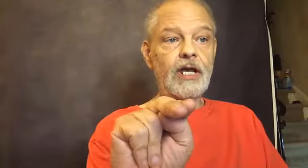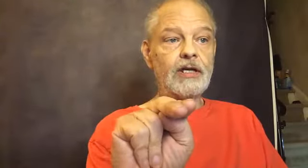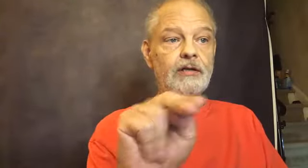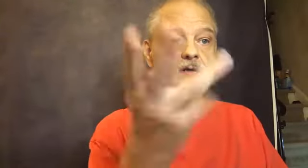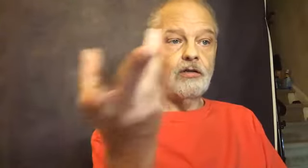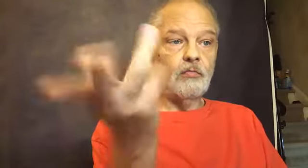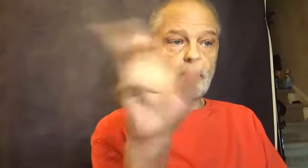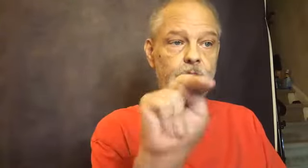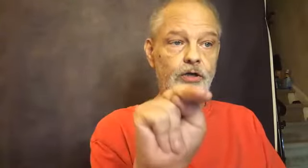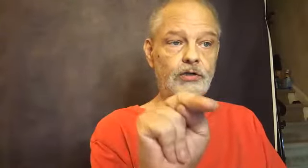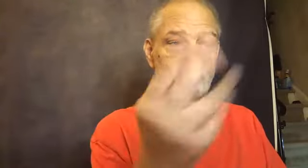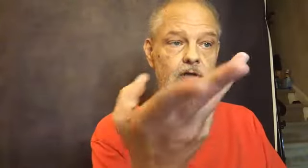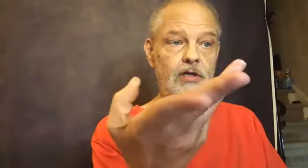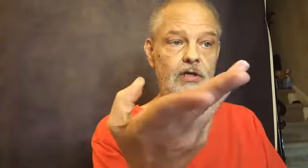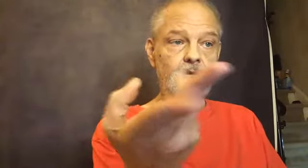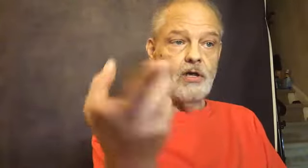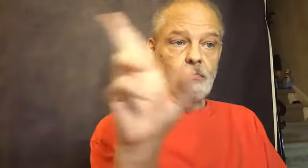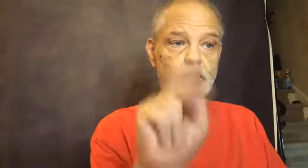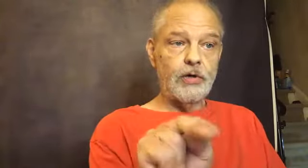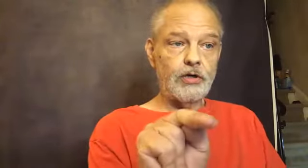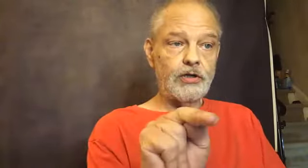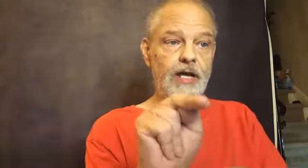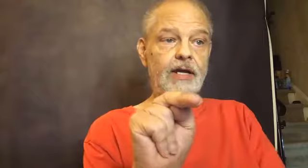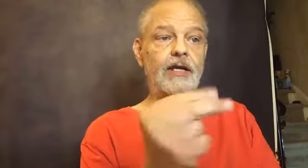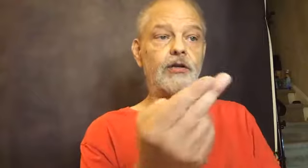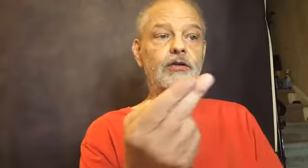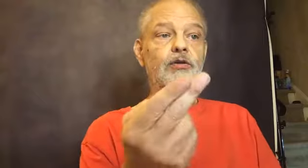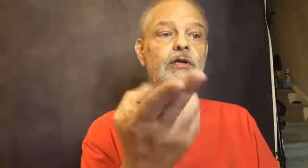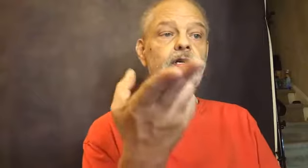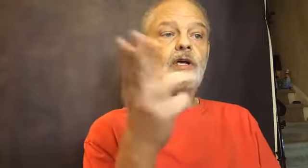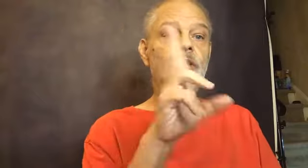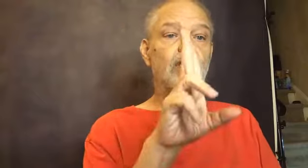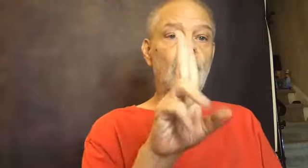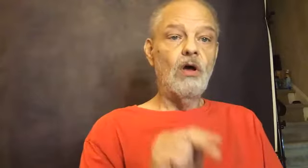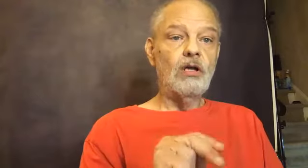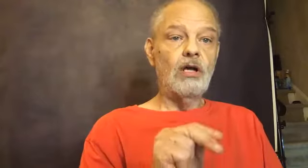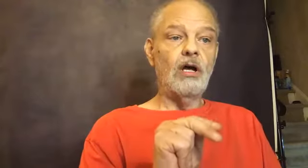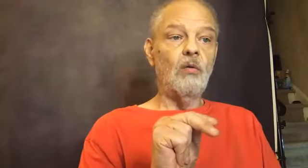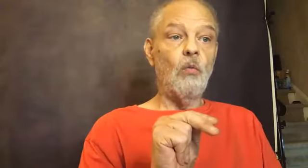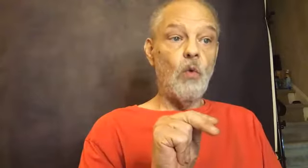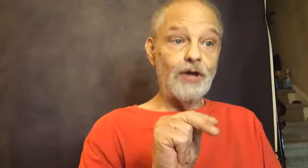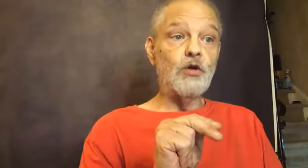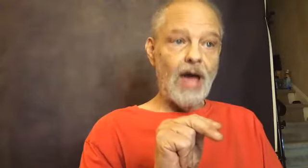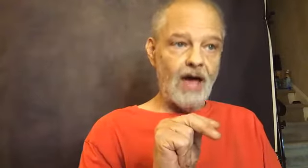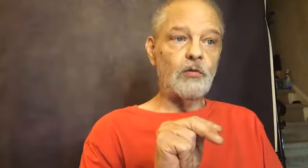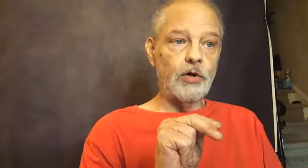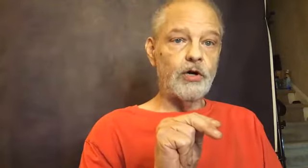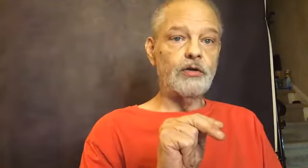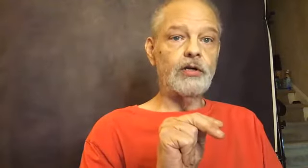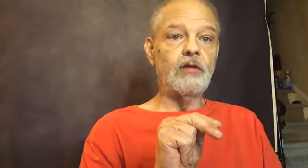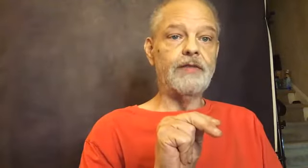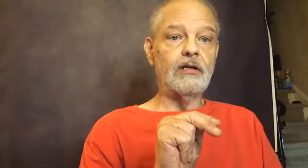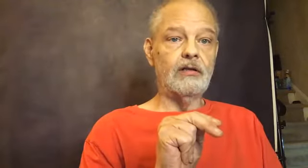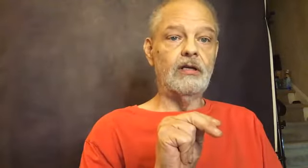N. Burn, burn. And again, you can do it where you have a burn if